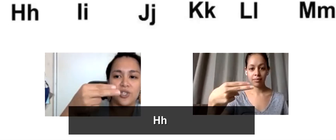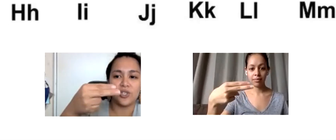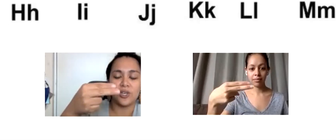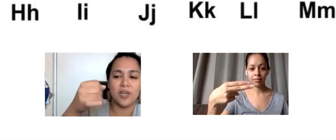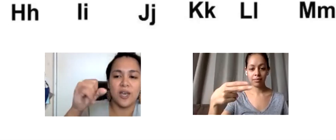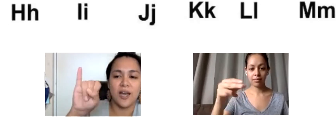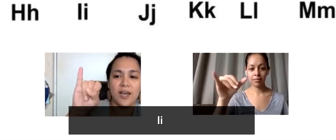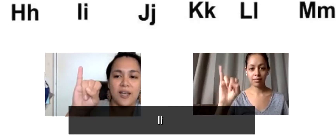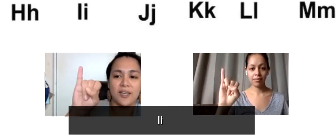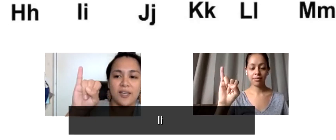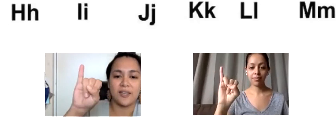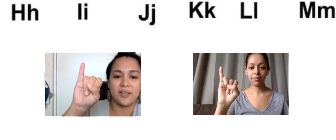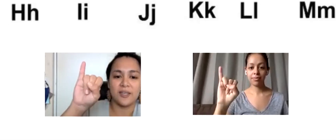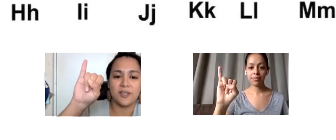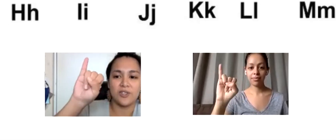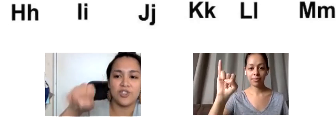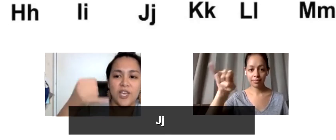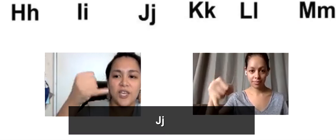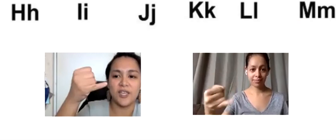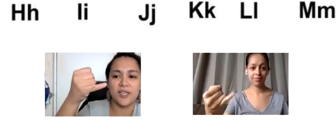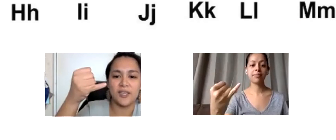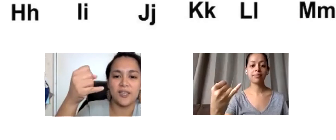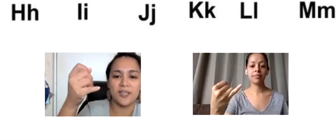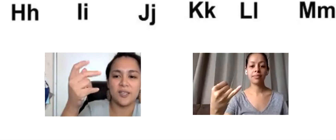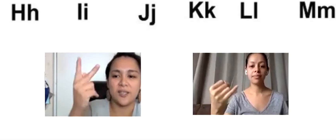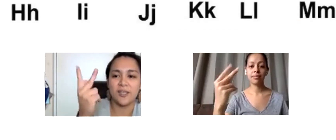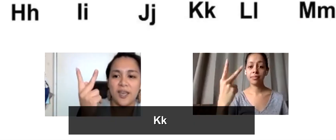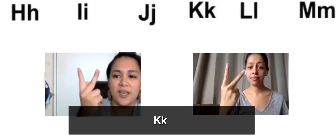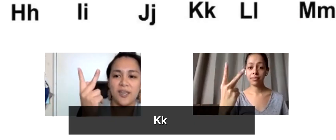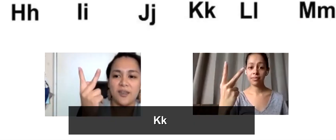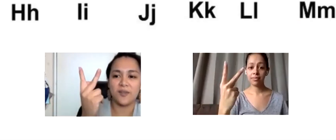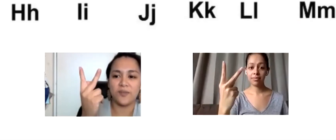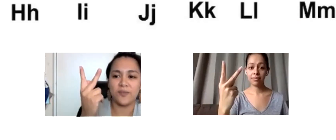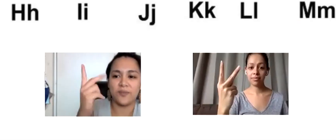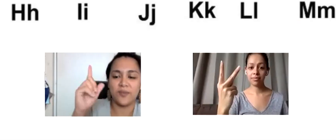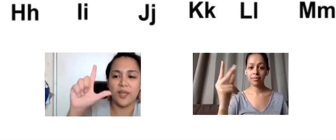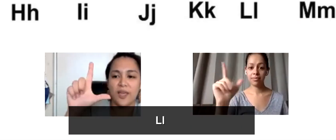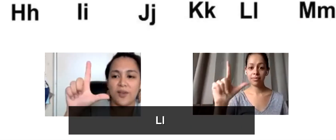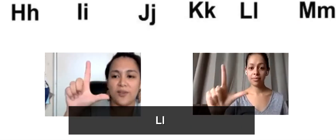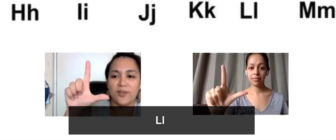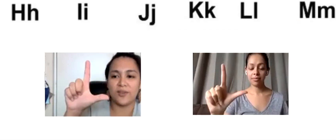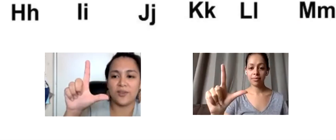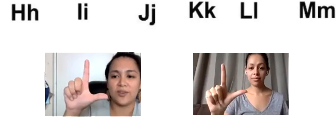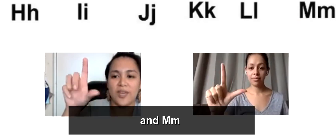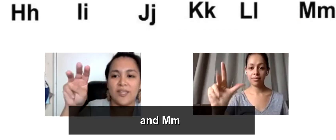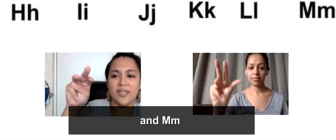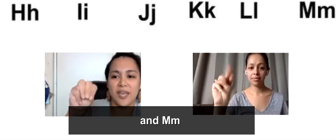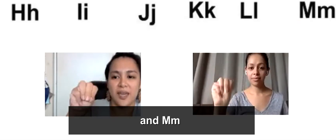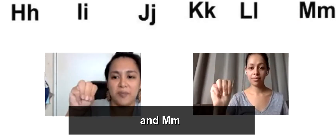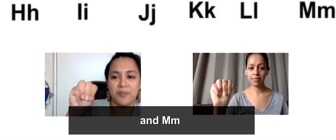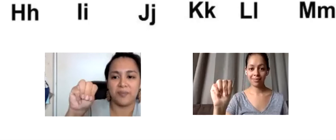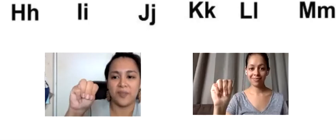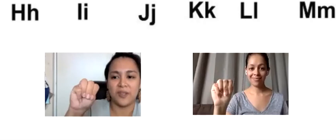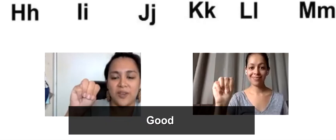H, I, J, K, L, and